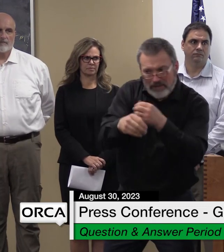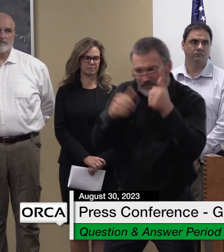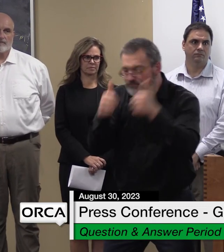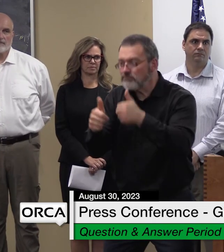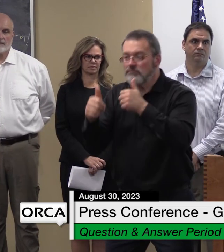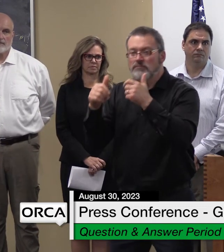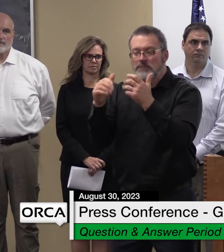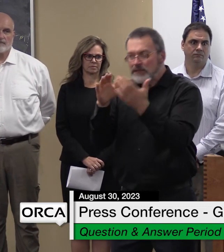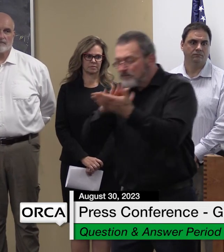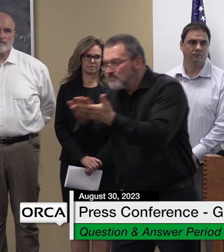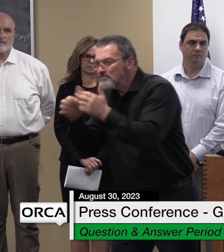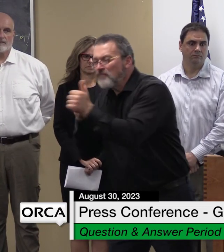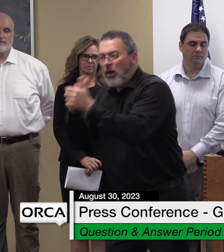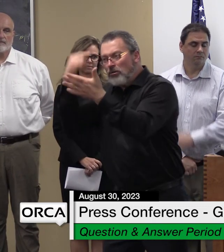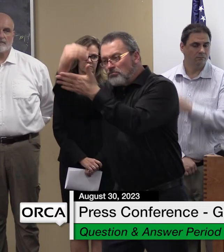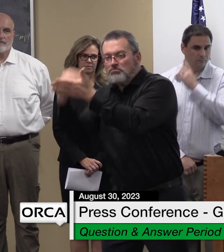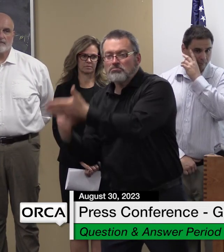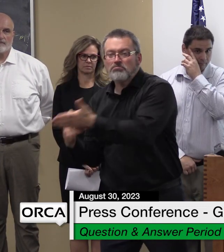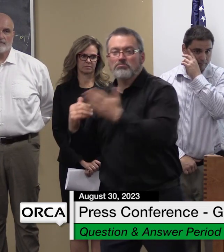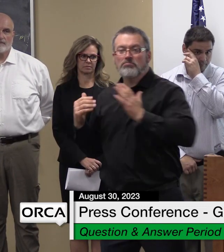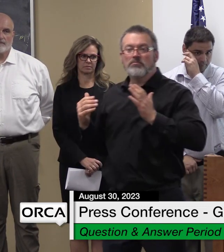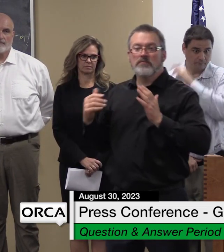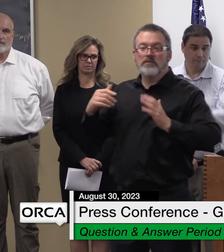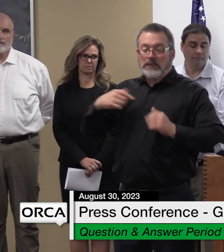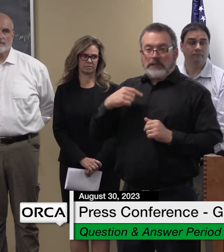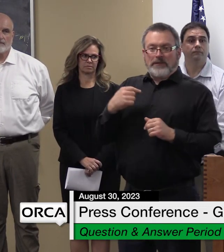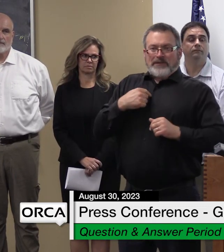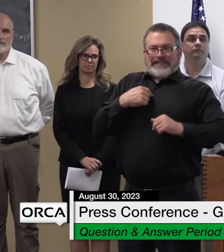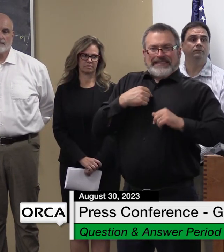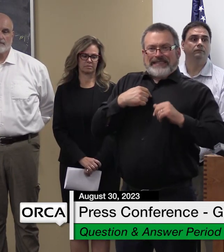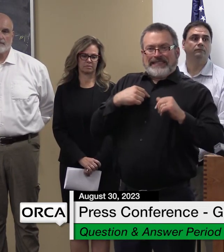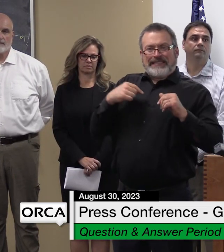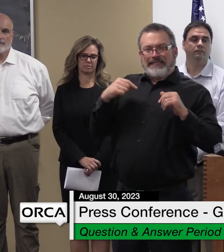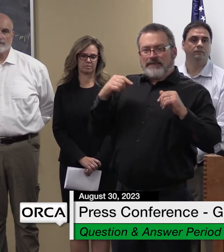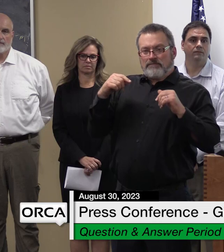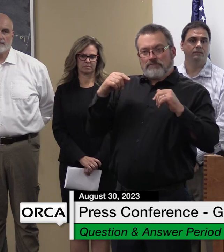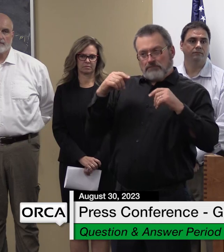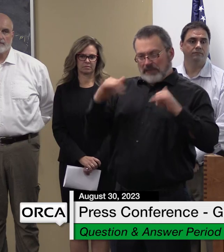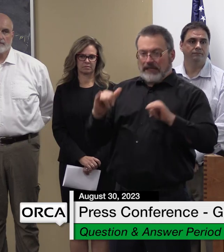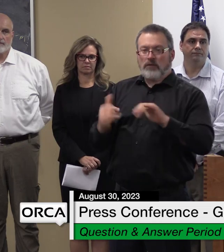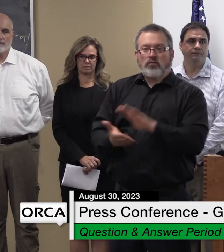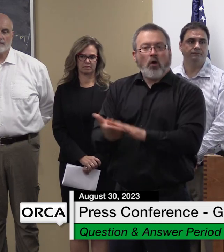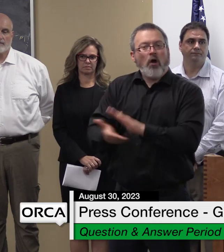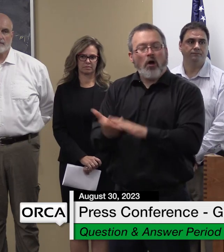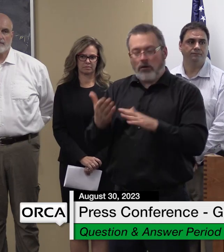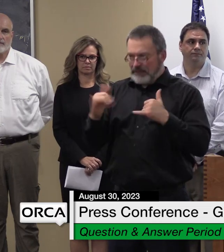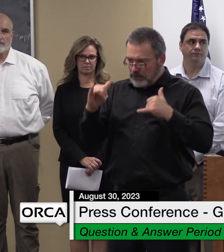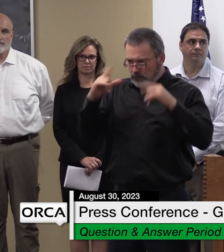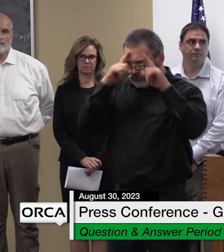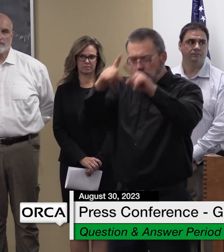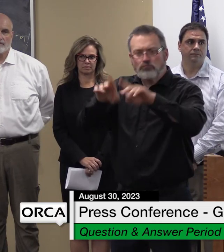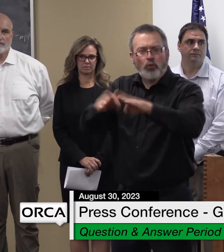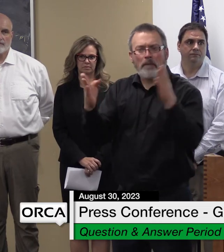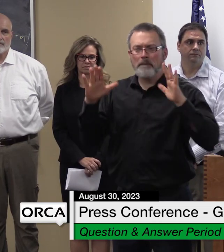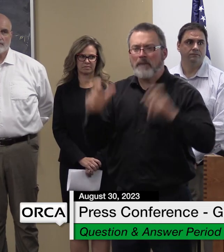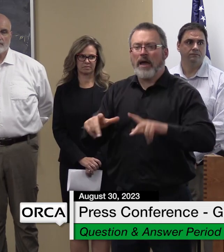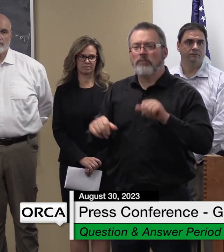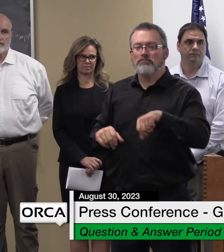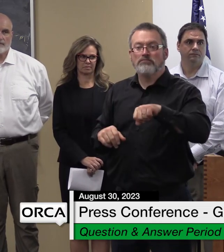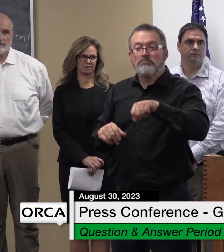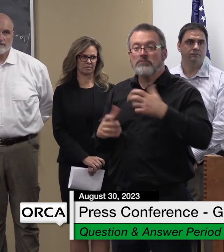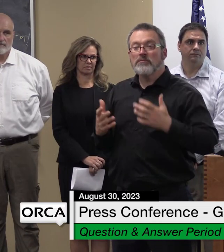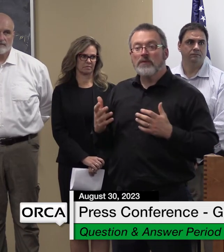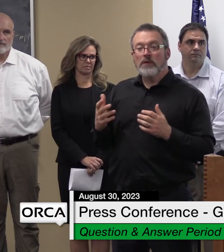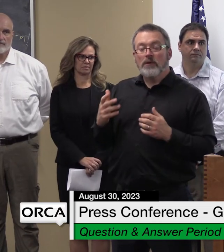we have, you know, our continuing operations plan that we put into place. So the good news is